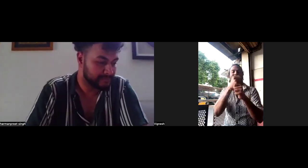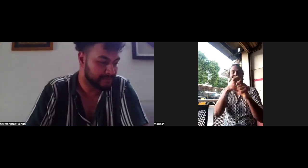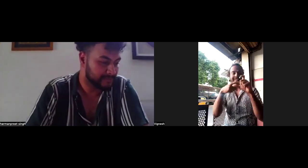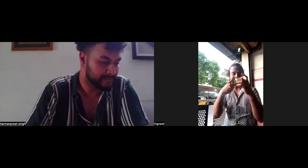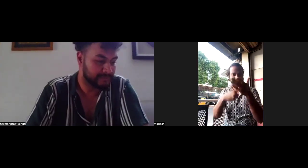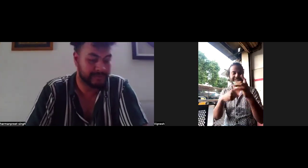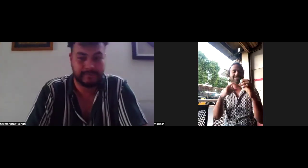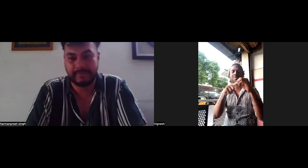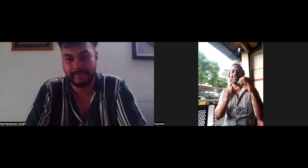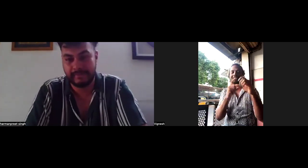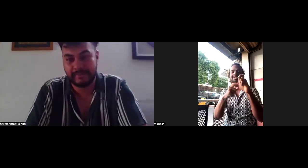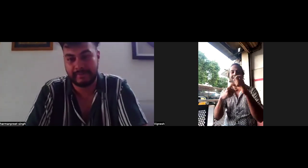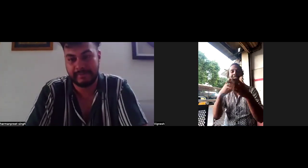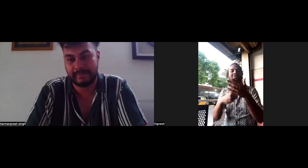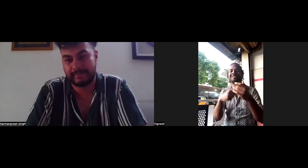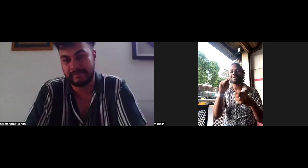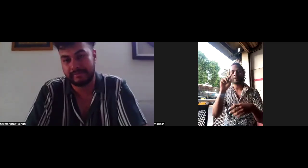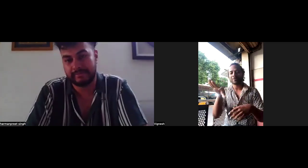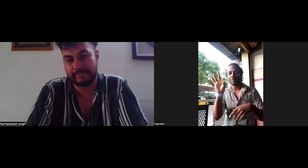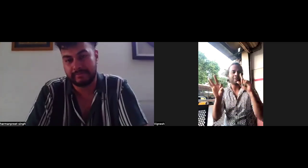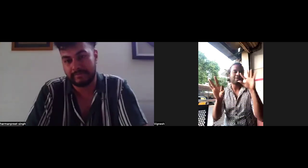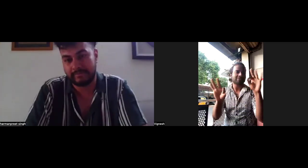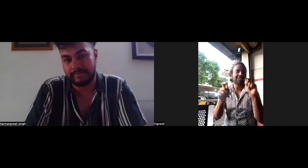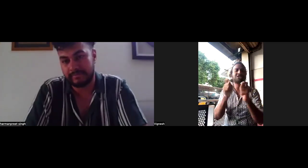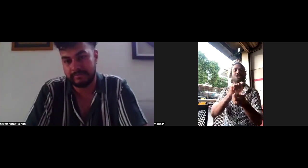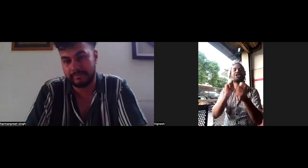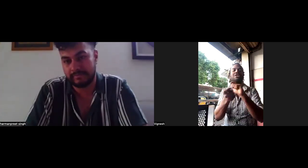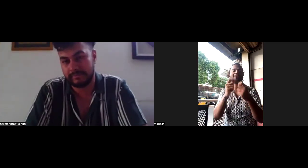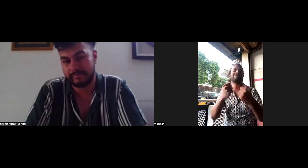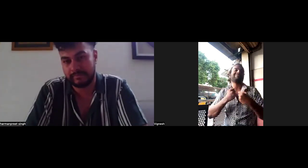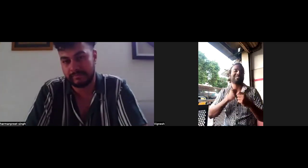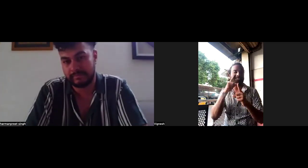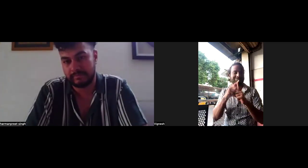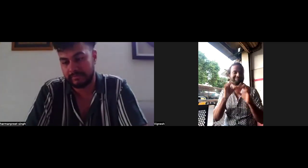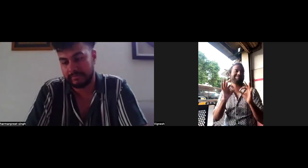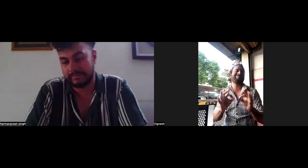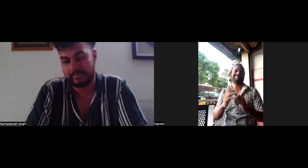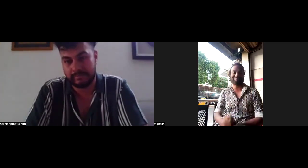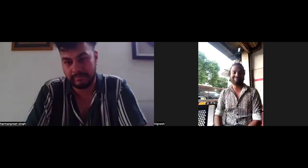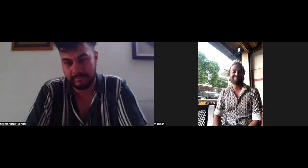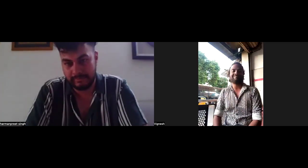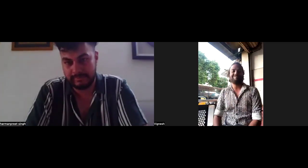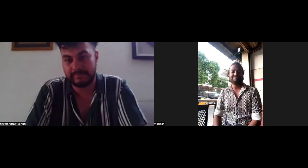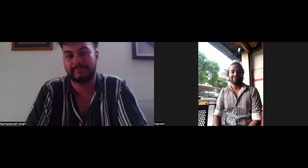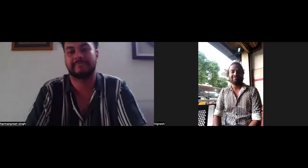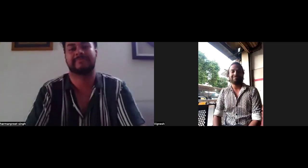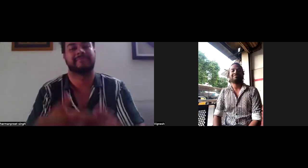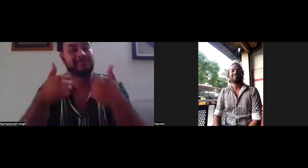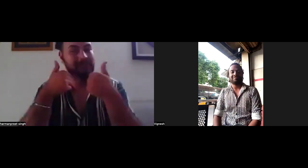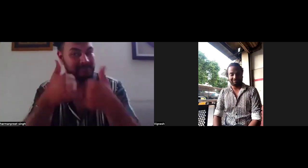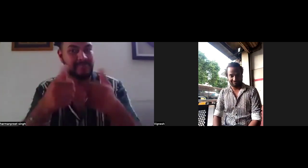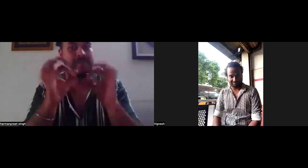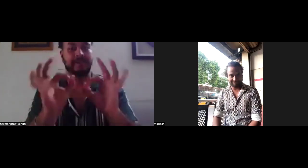I identify as genderqueer. I'm evolving, and